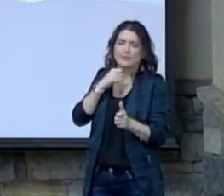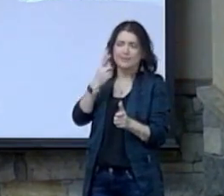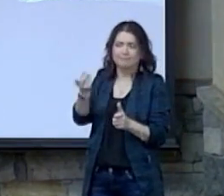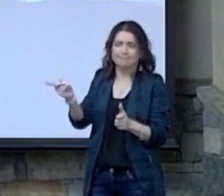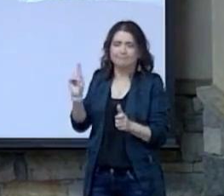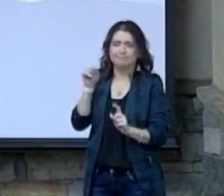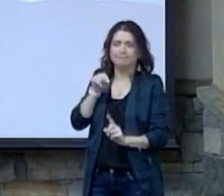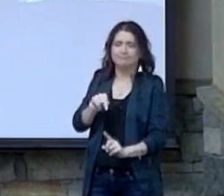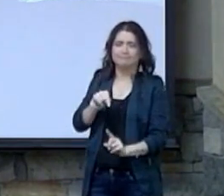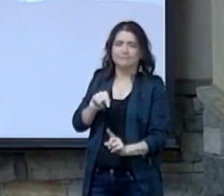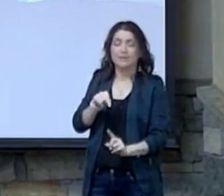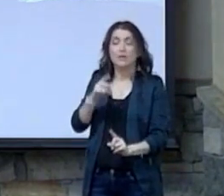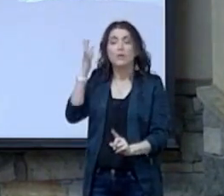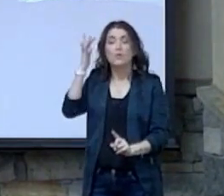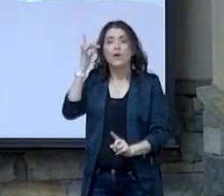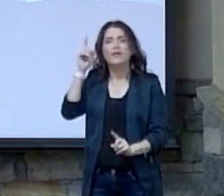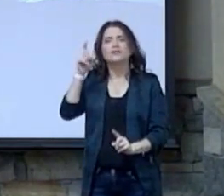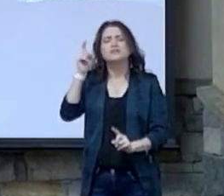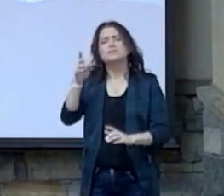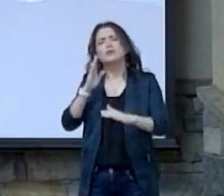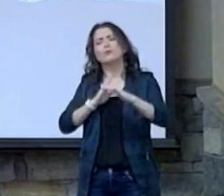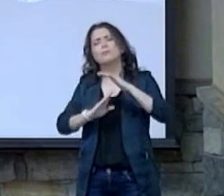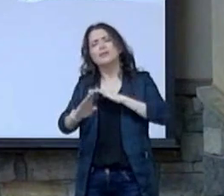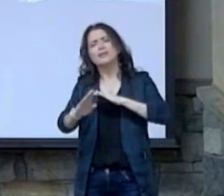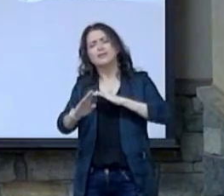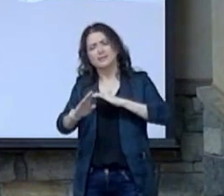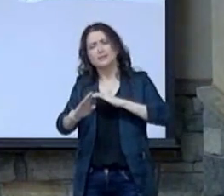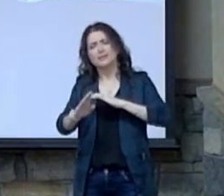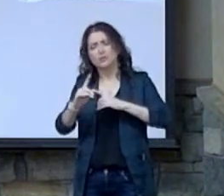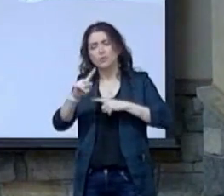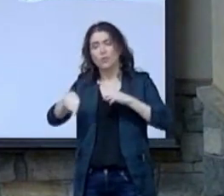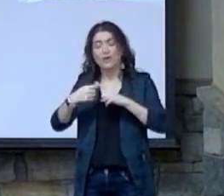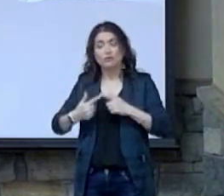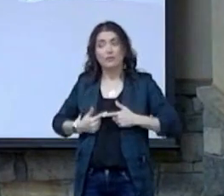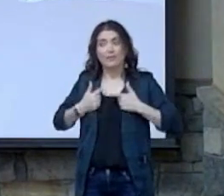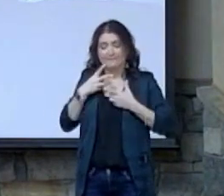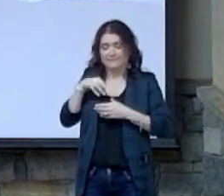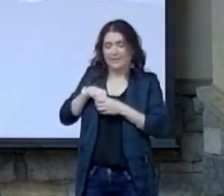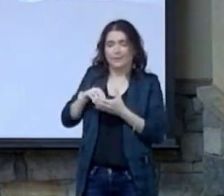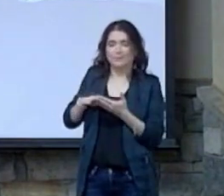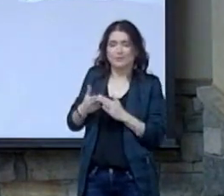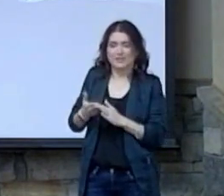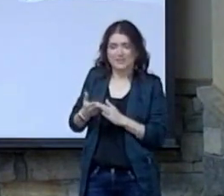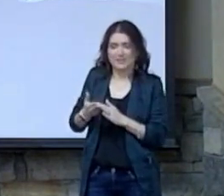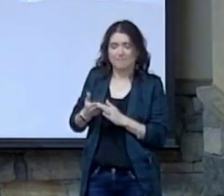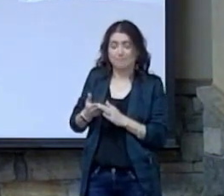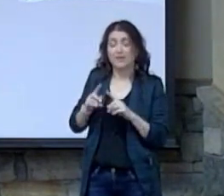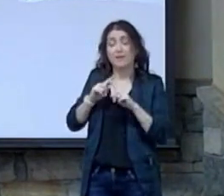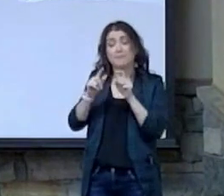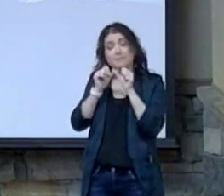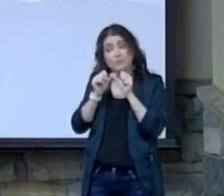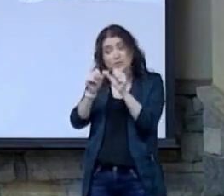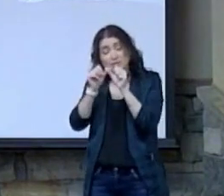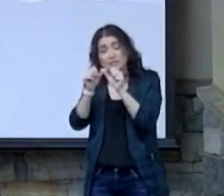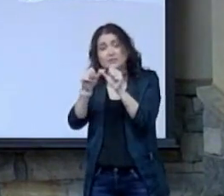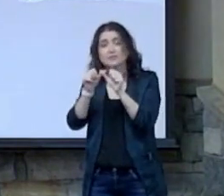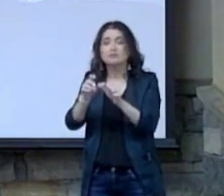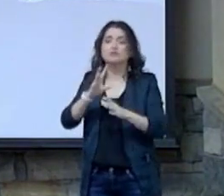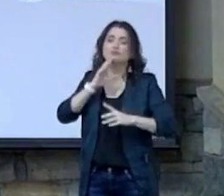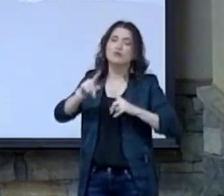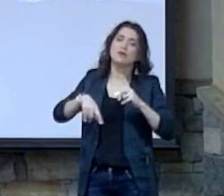needs to be a sense of humility that exists in living in community. But then, as we continue on, He talks